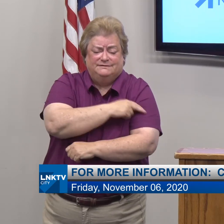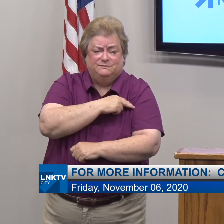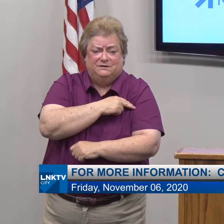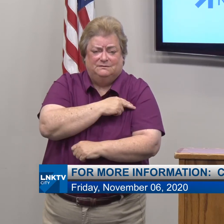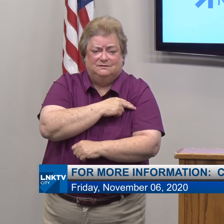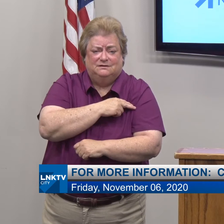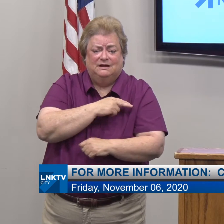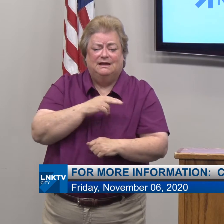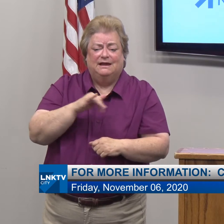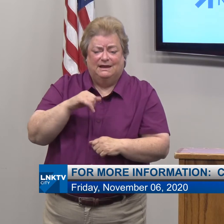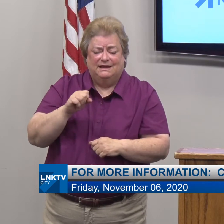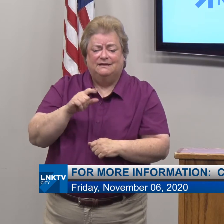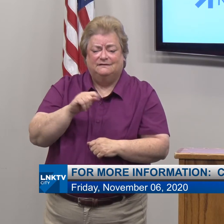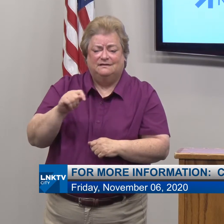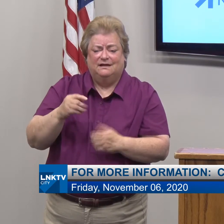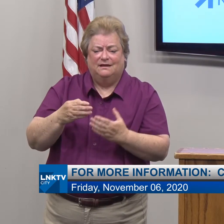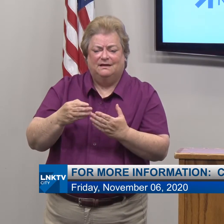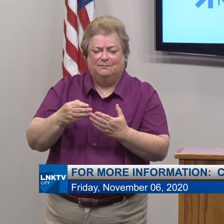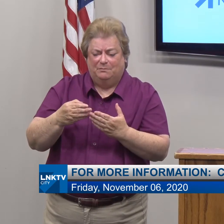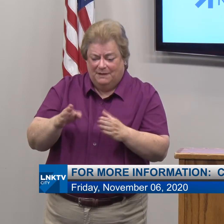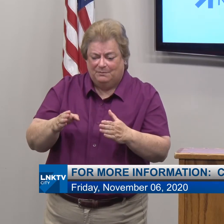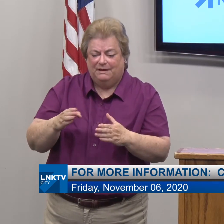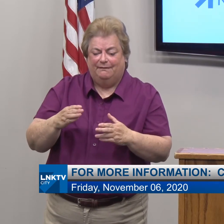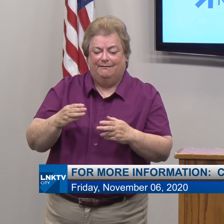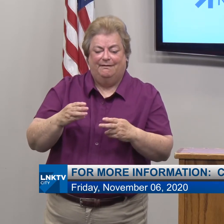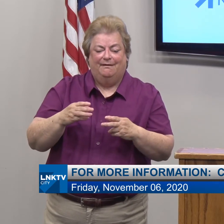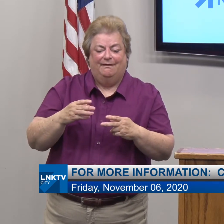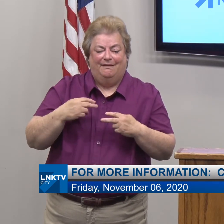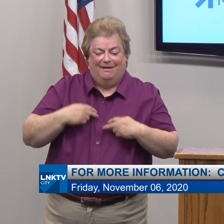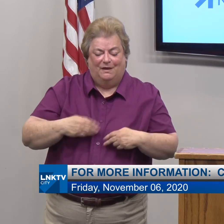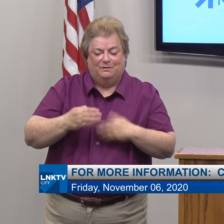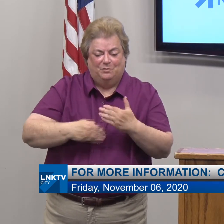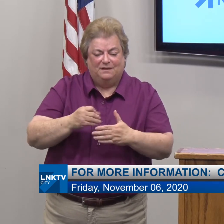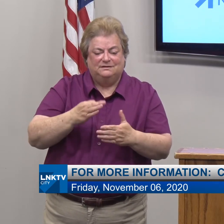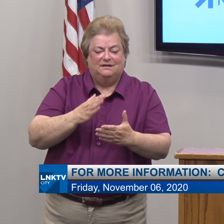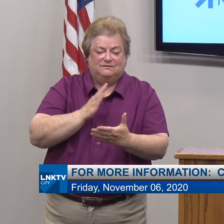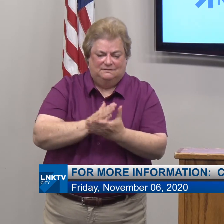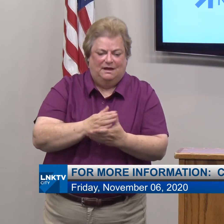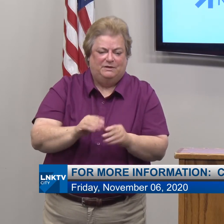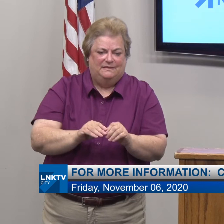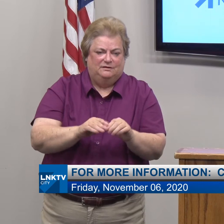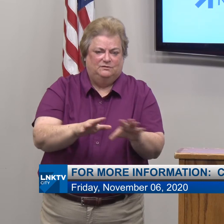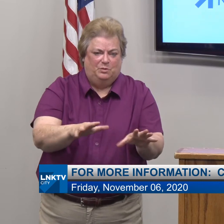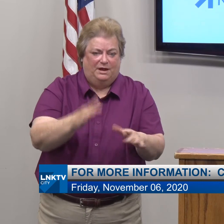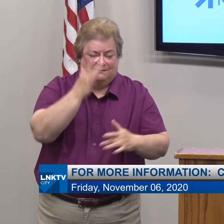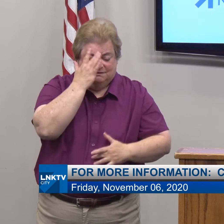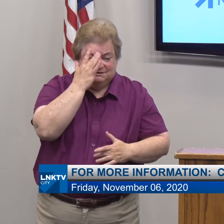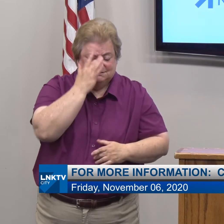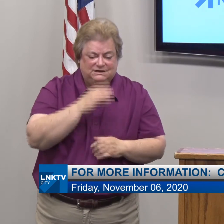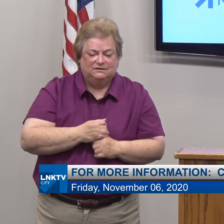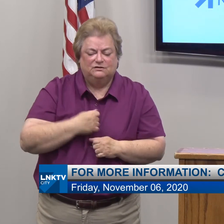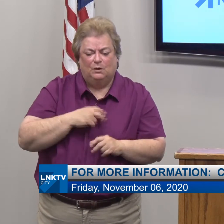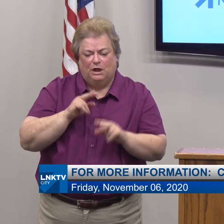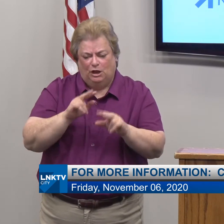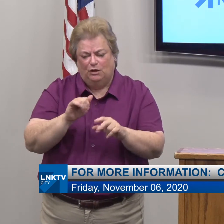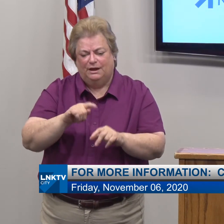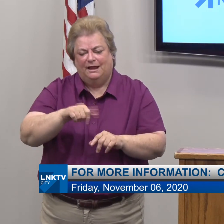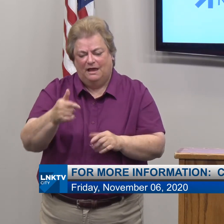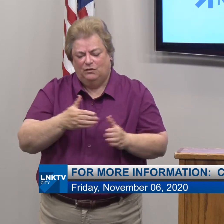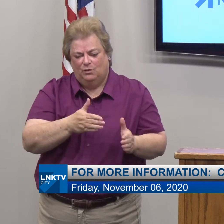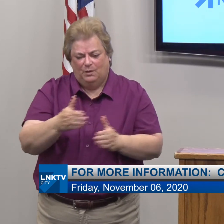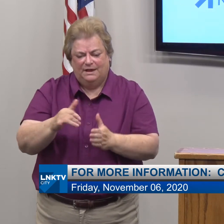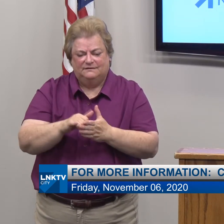is really the public health process of preventing spread of the disease in the community. So we will look at other measures to implement.